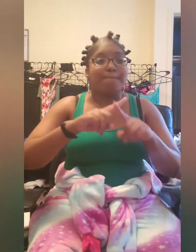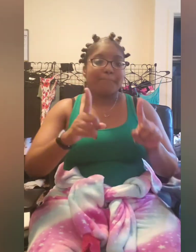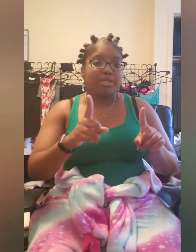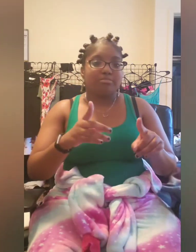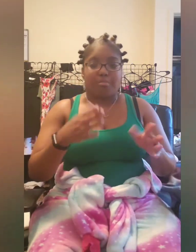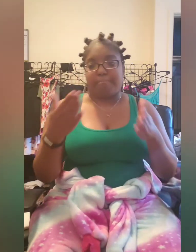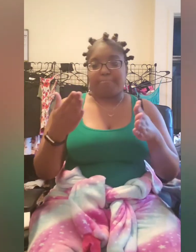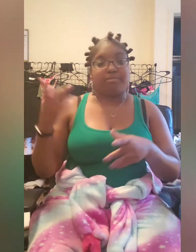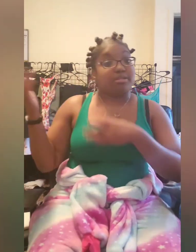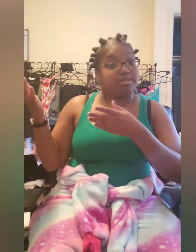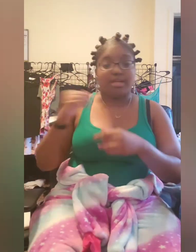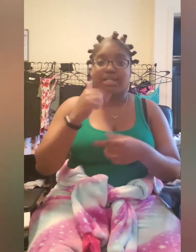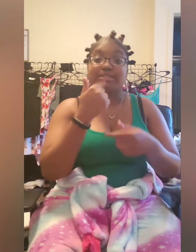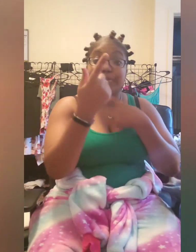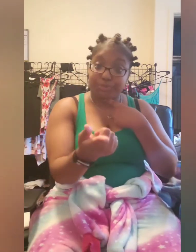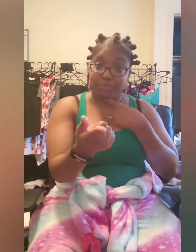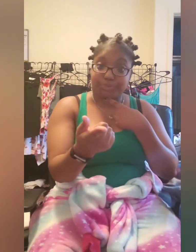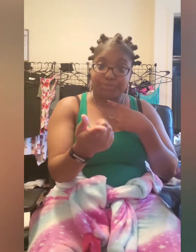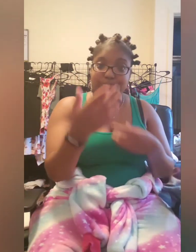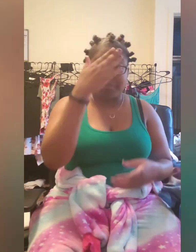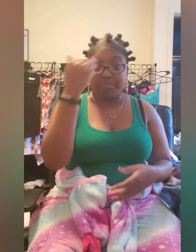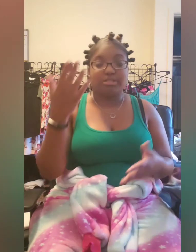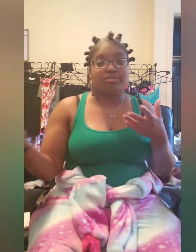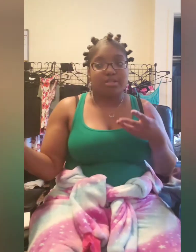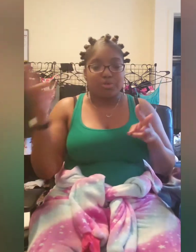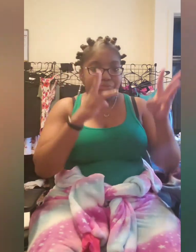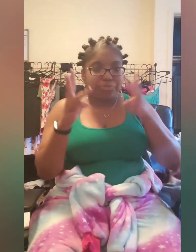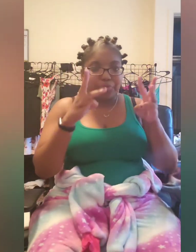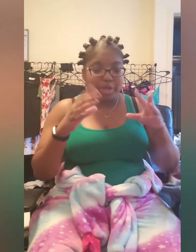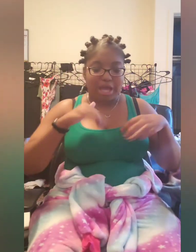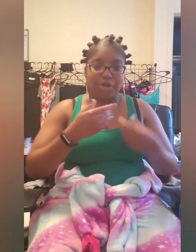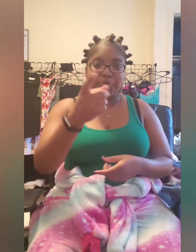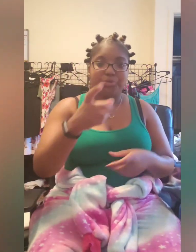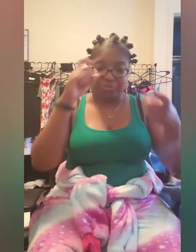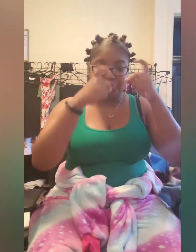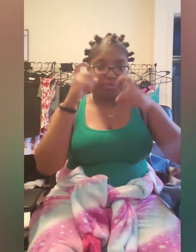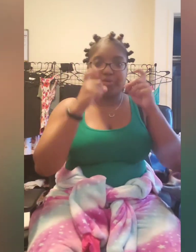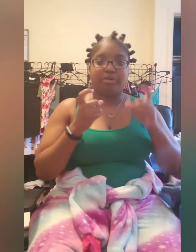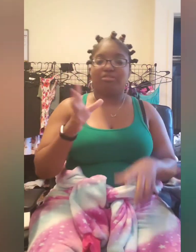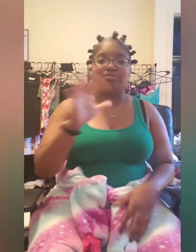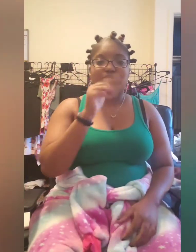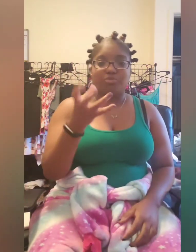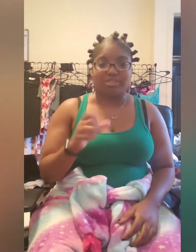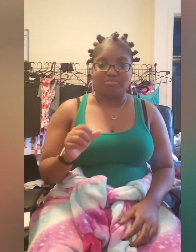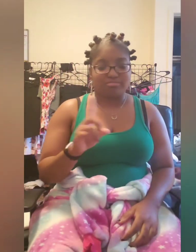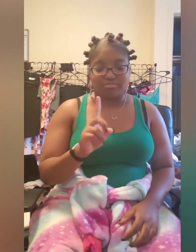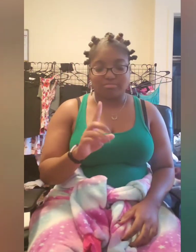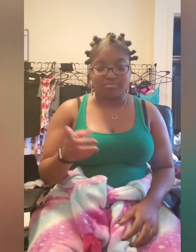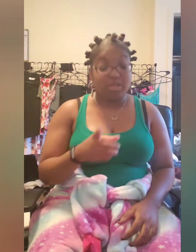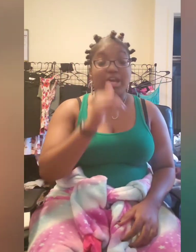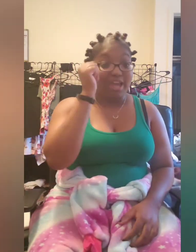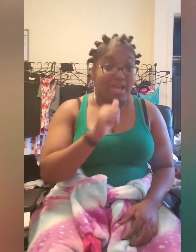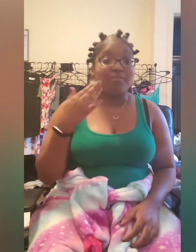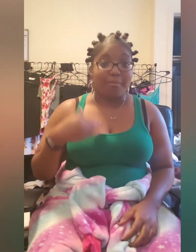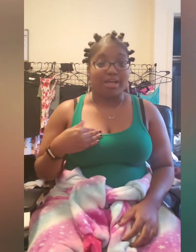Um, there are people out here that believe that they don't know any gay people and you really do. You just, they probably just didn't come out to you because they're worried about